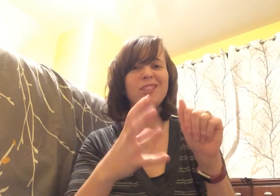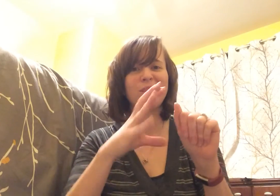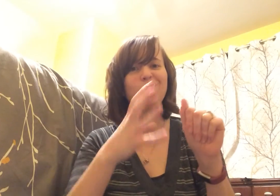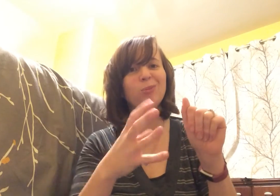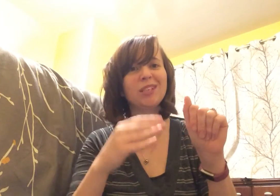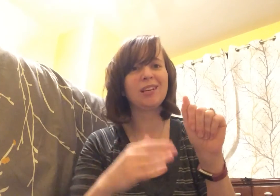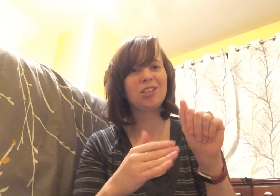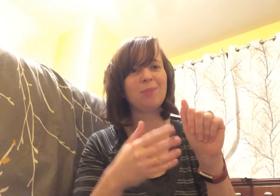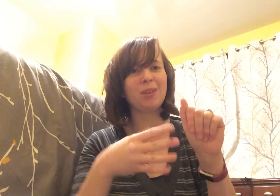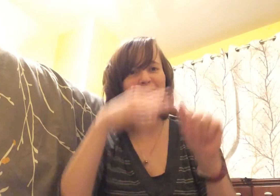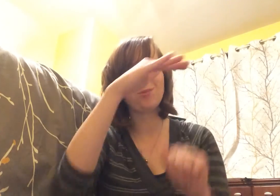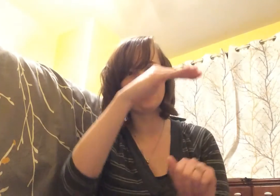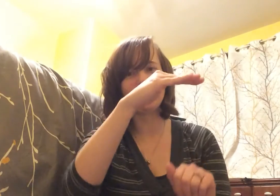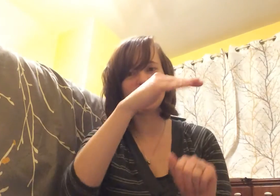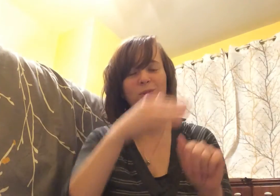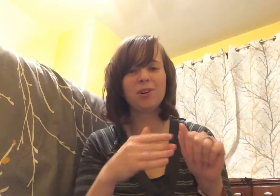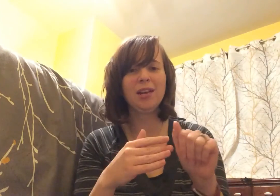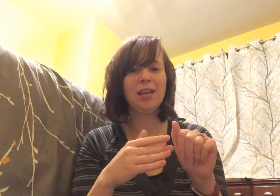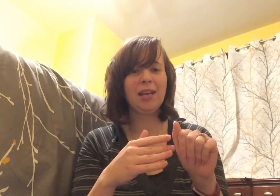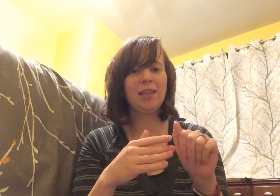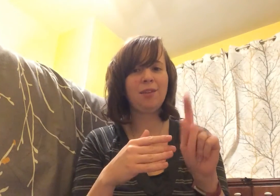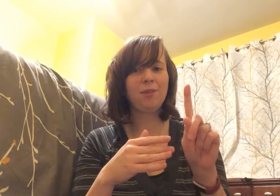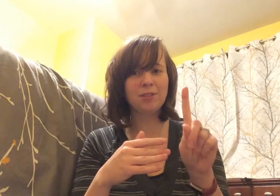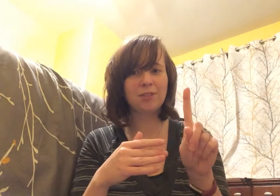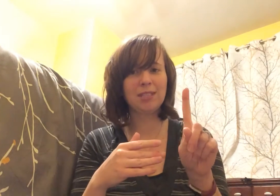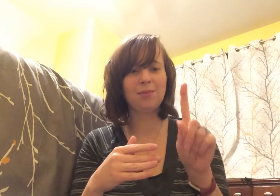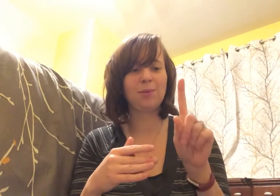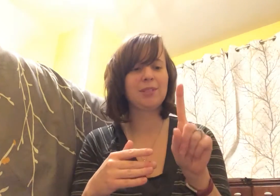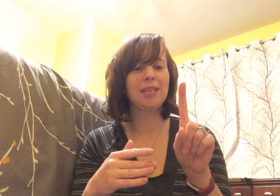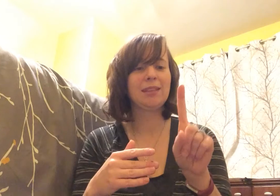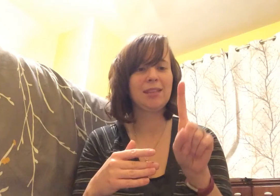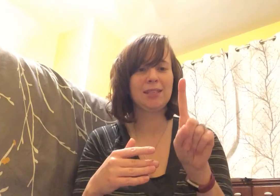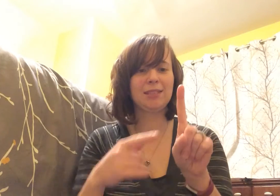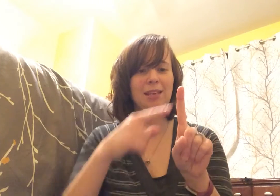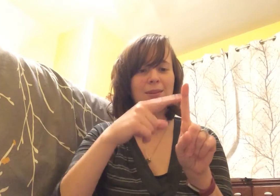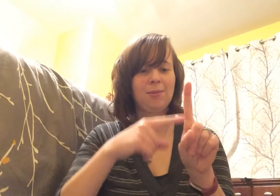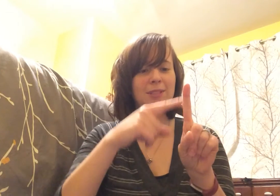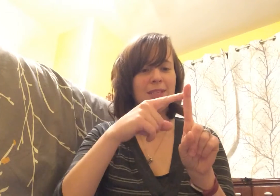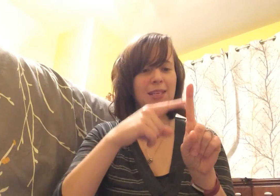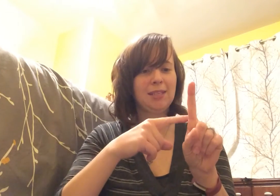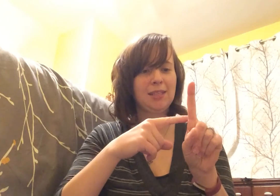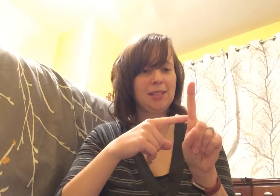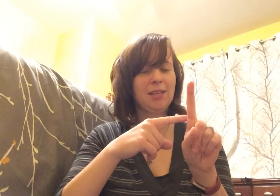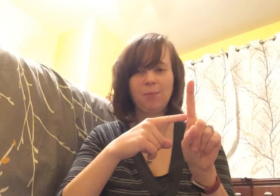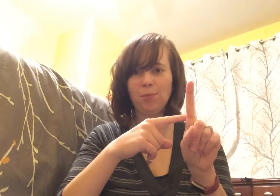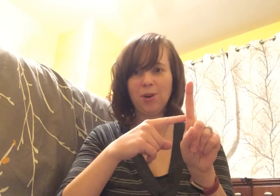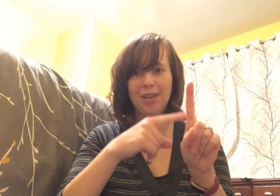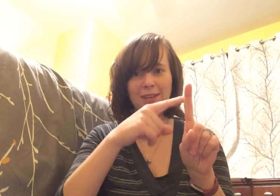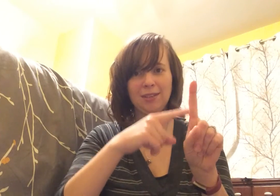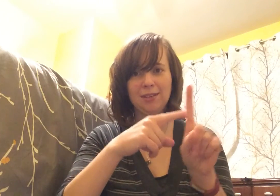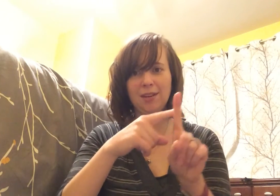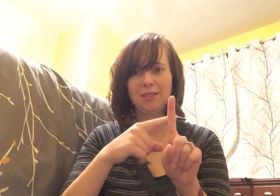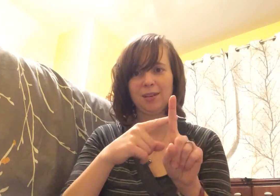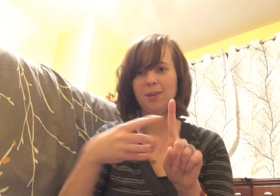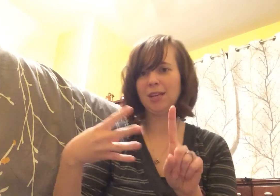like a bulbous kind of shape, like more shorter. And then I've also seen it where it's like this, where it's like the number 1 hand on the non-dominant, and you're